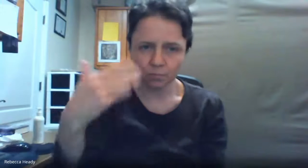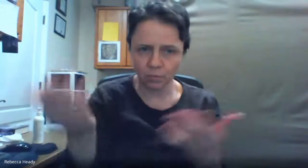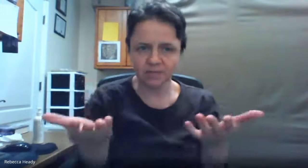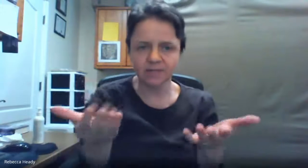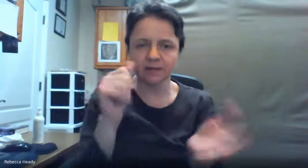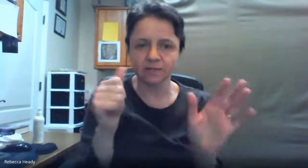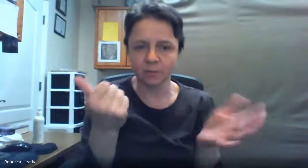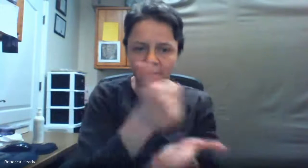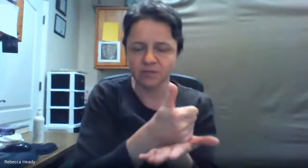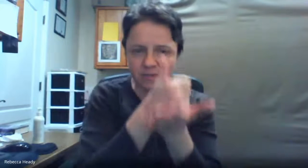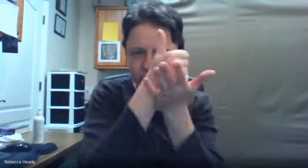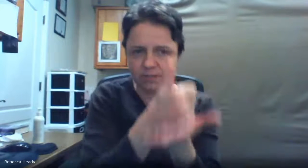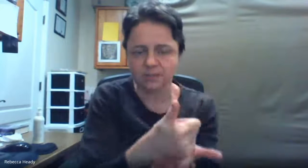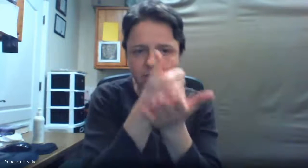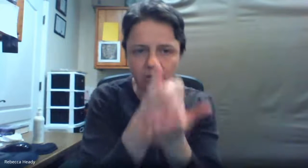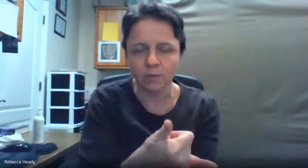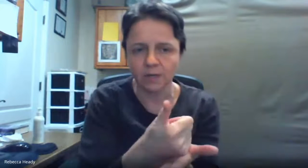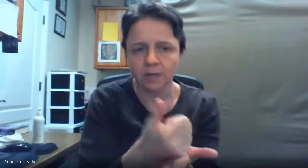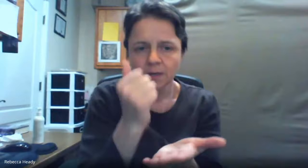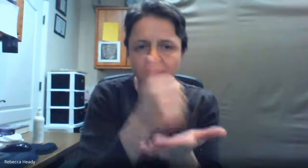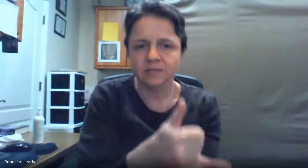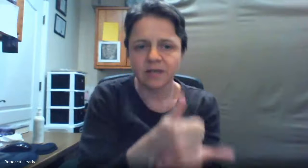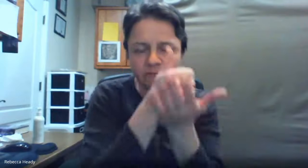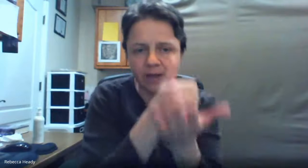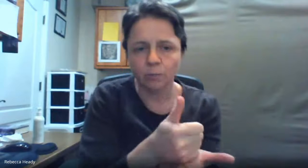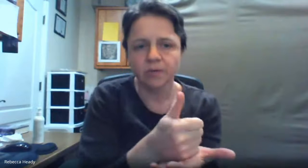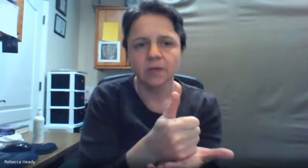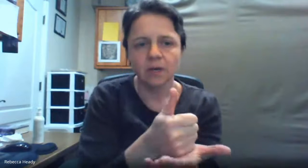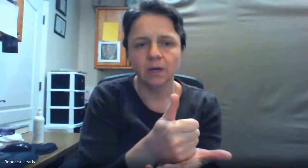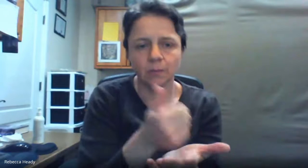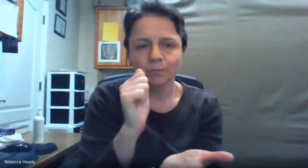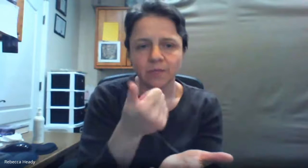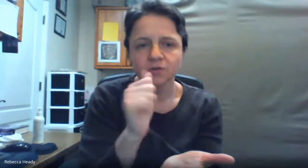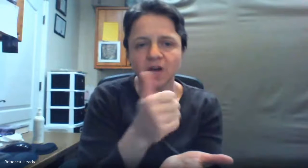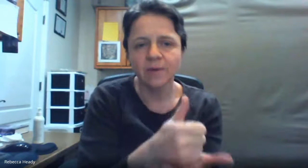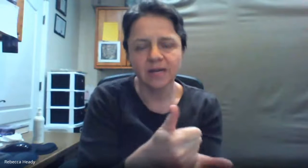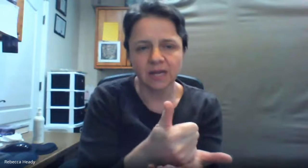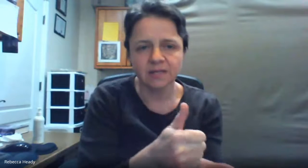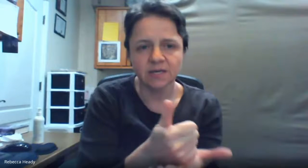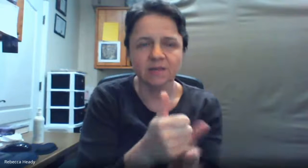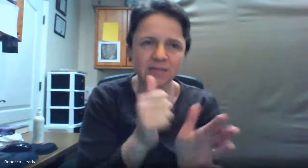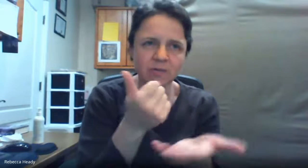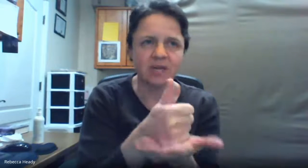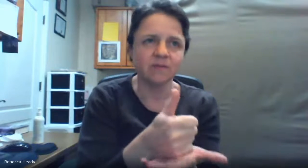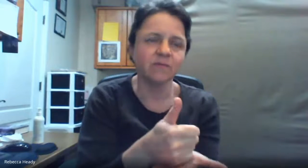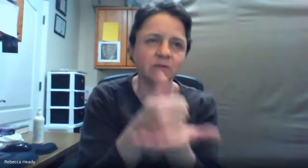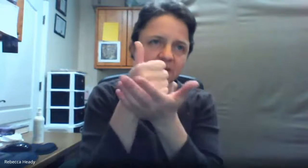Most of the signs, like for example, I always use this one because this is a good one. This is a sign for help. Your dominant hand, this one is kind of confusing because you